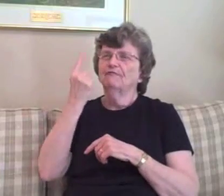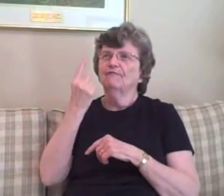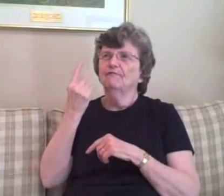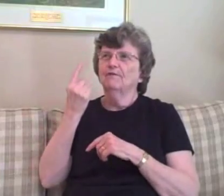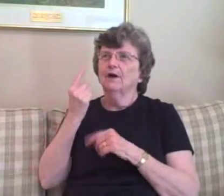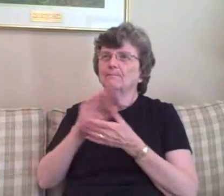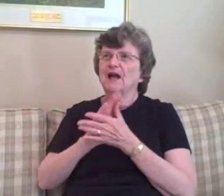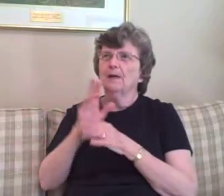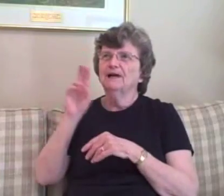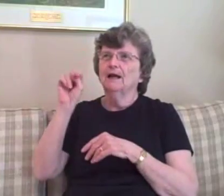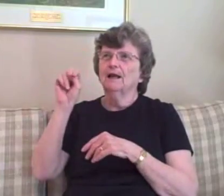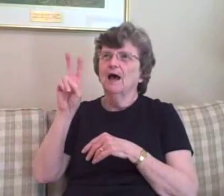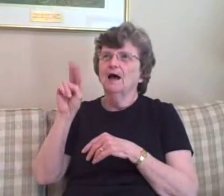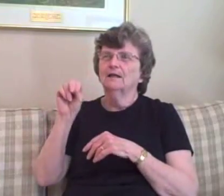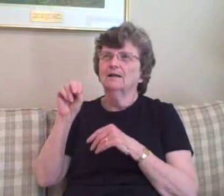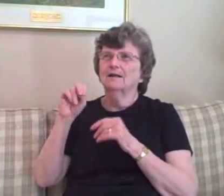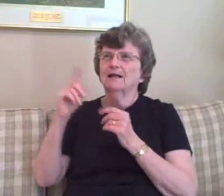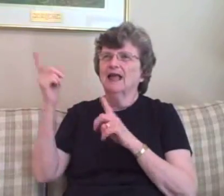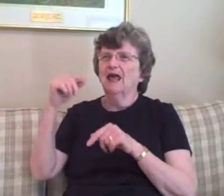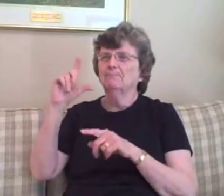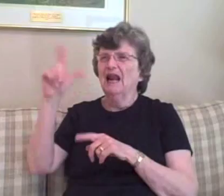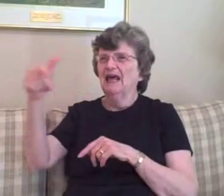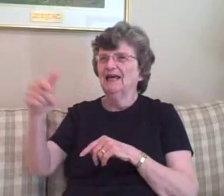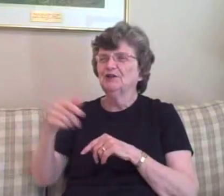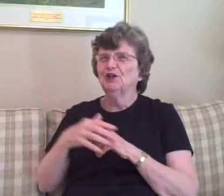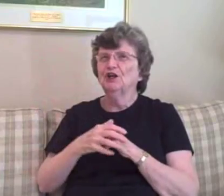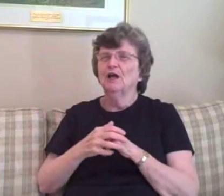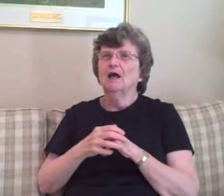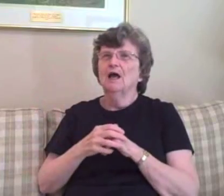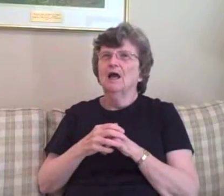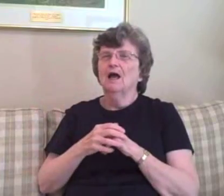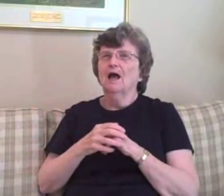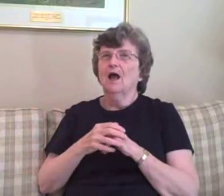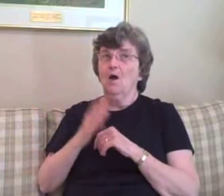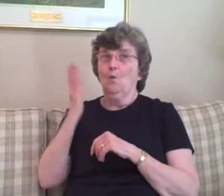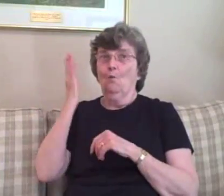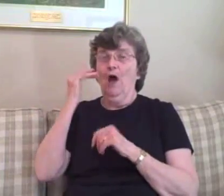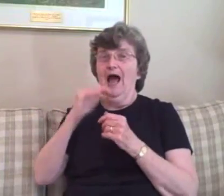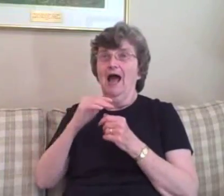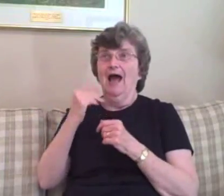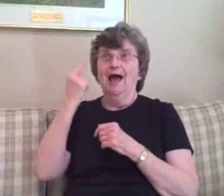old. And then I thought of becoming a nun. That came later, though.